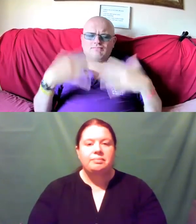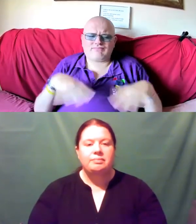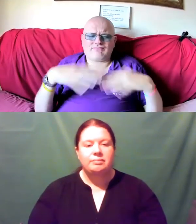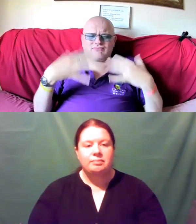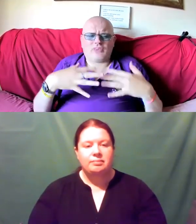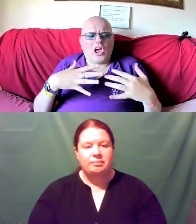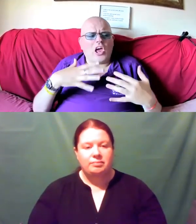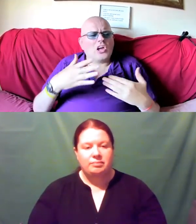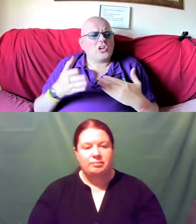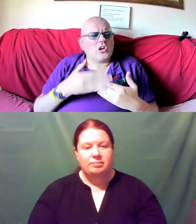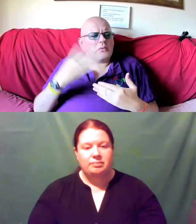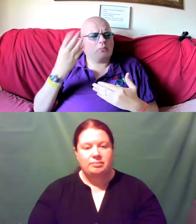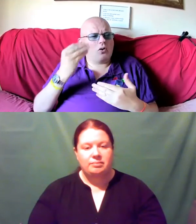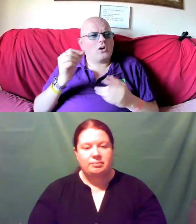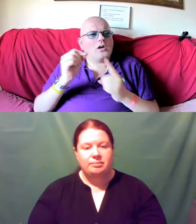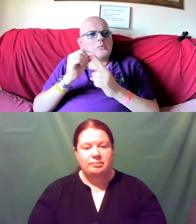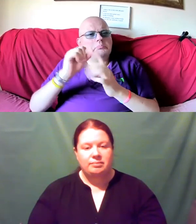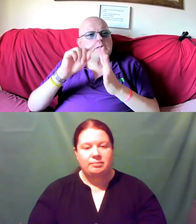about that. And Peter Tatchell's another,